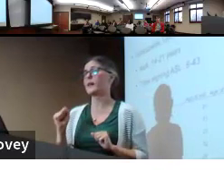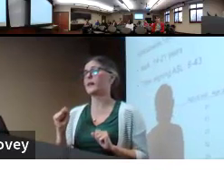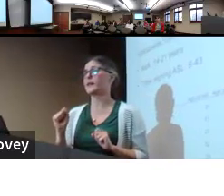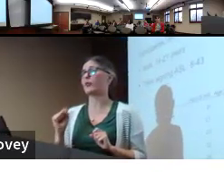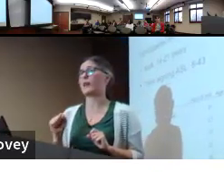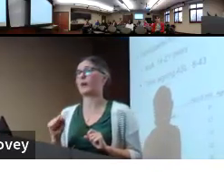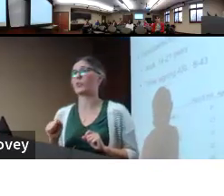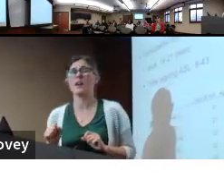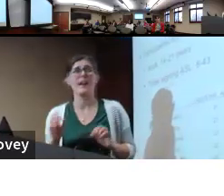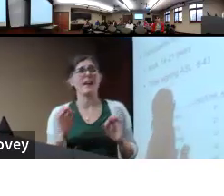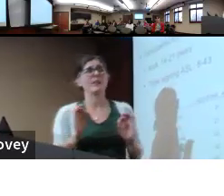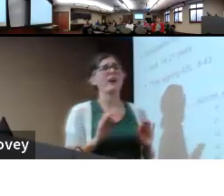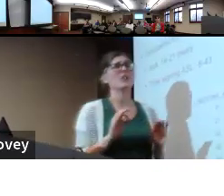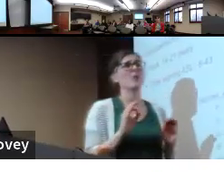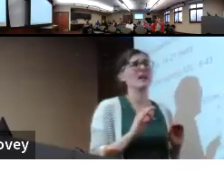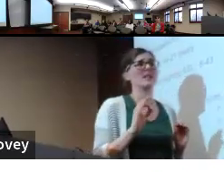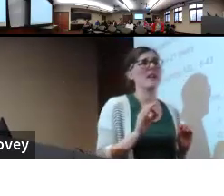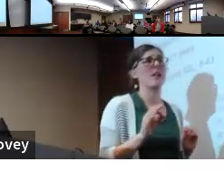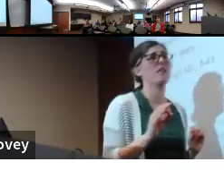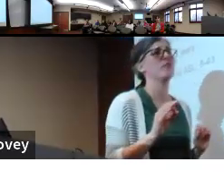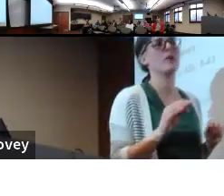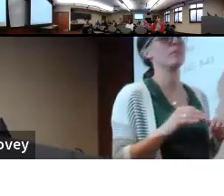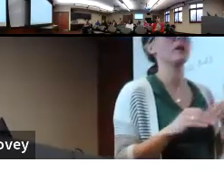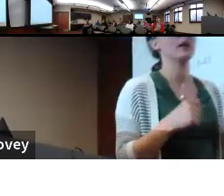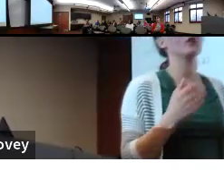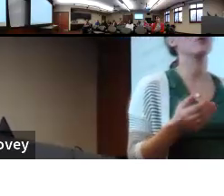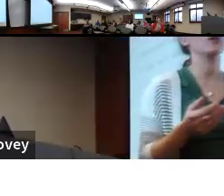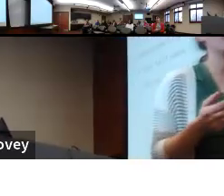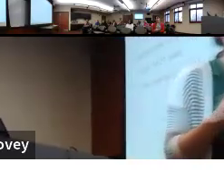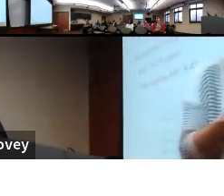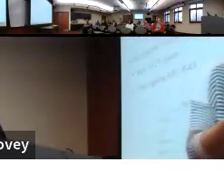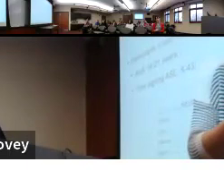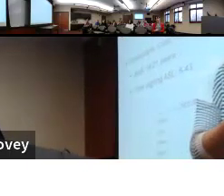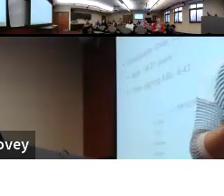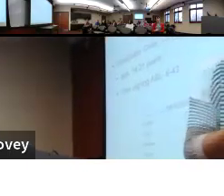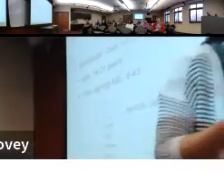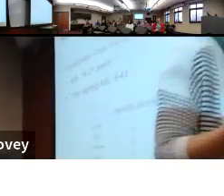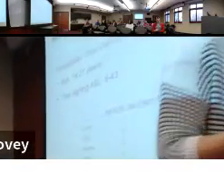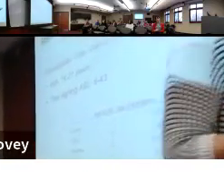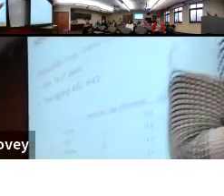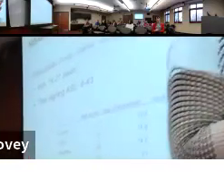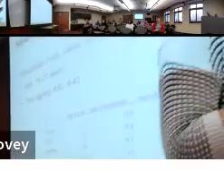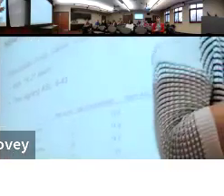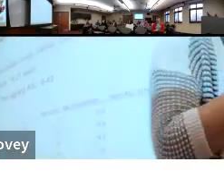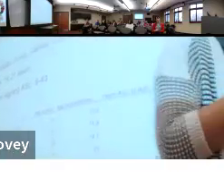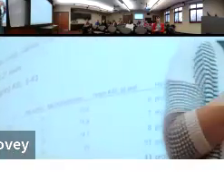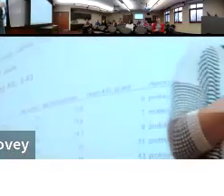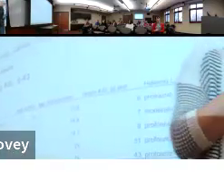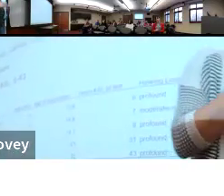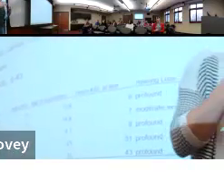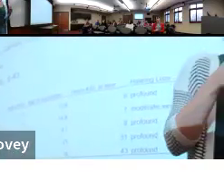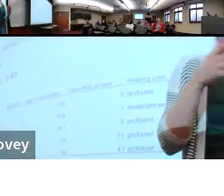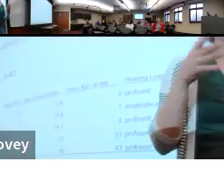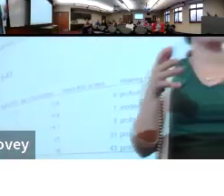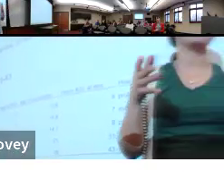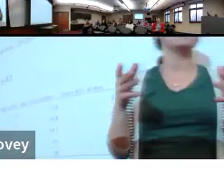learning ASL as their first language. As far as we can tell from interviewing them, from interviewing people who know them, they didn't have